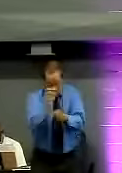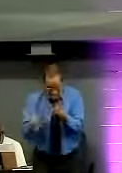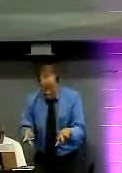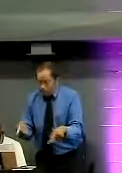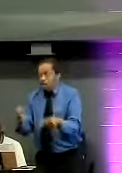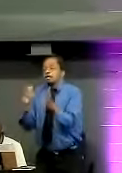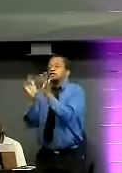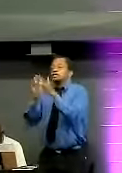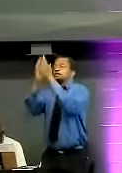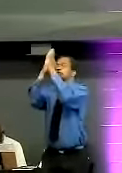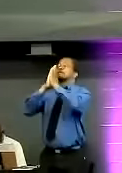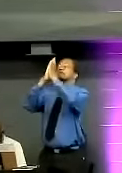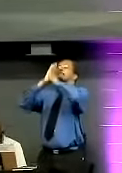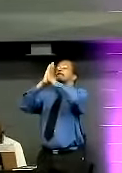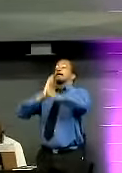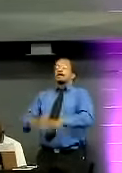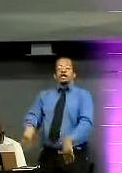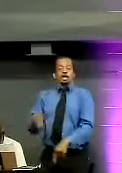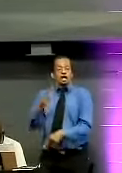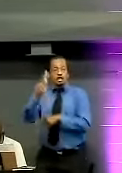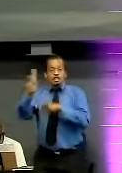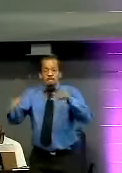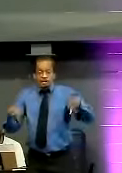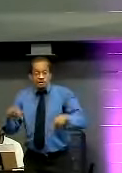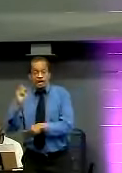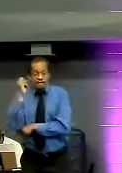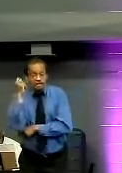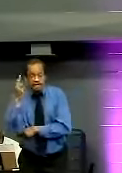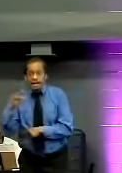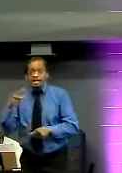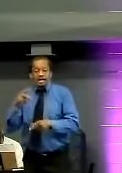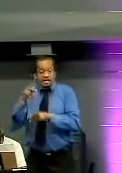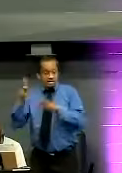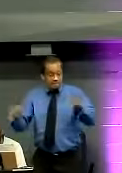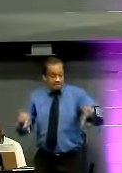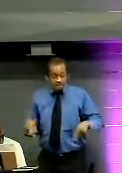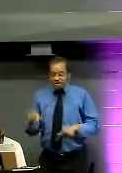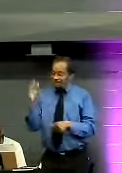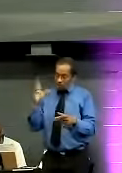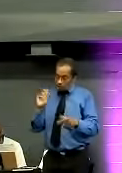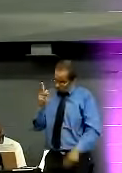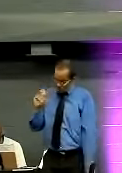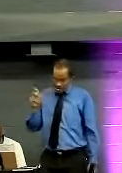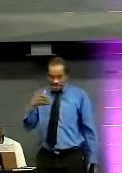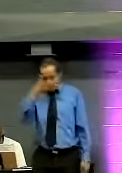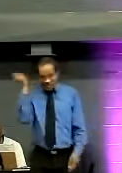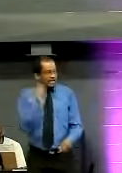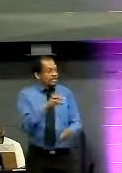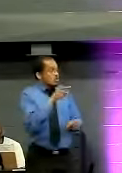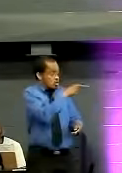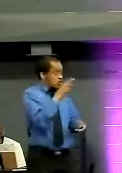praying. Nicole, you heard that? Wow. Rochelle, you heard that? Wow. Okay. Maybe let me come over here. Walker, you hear